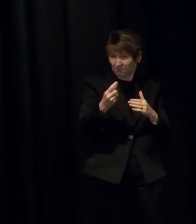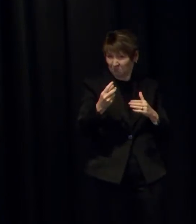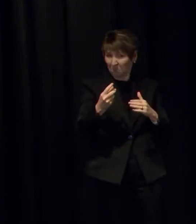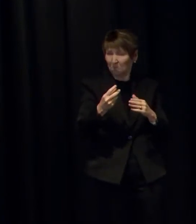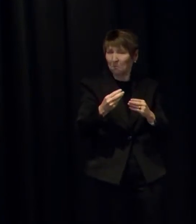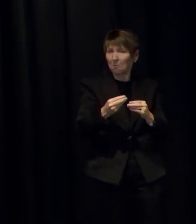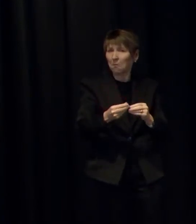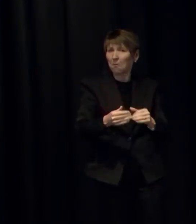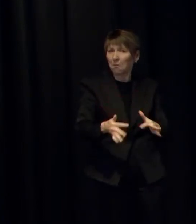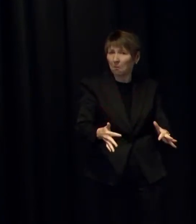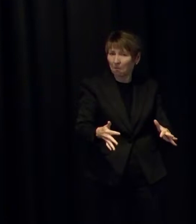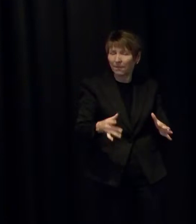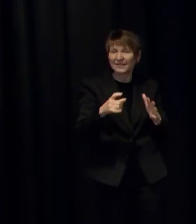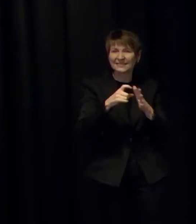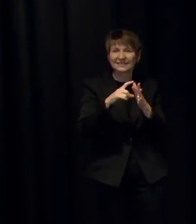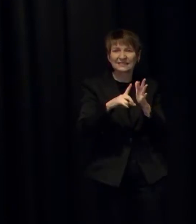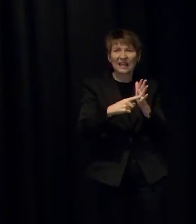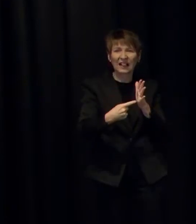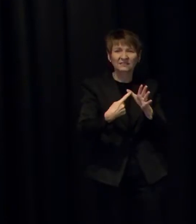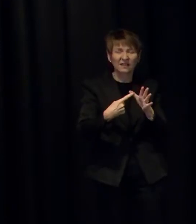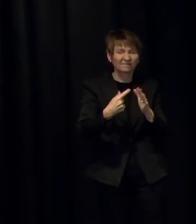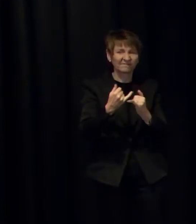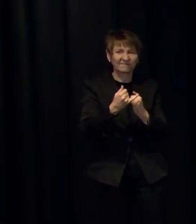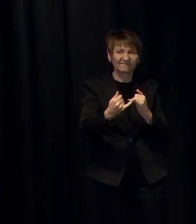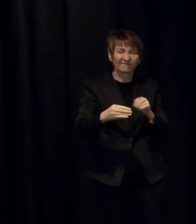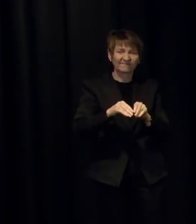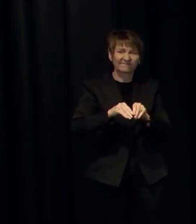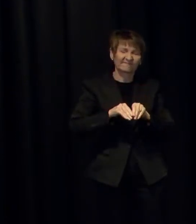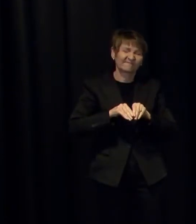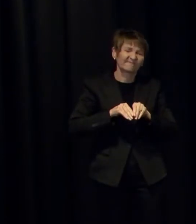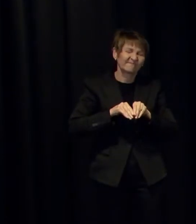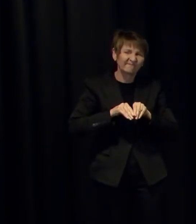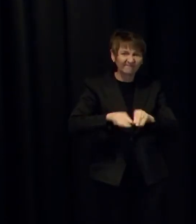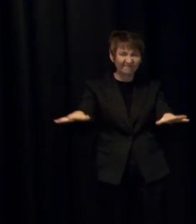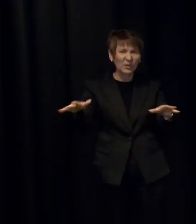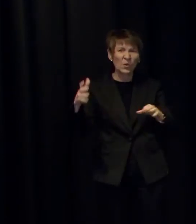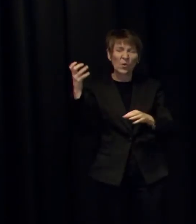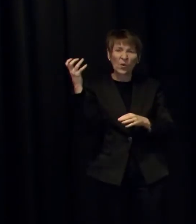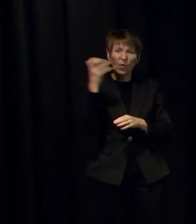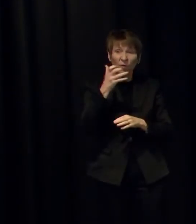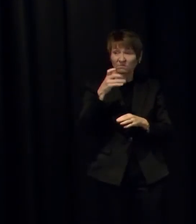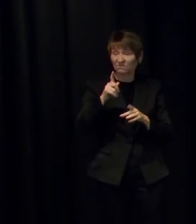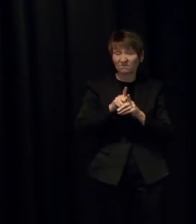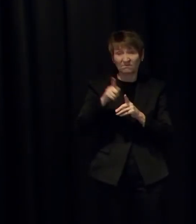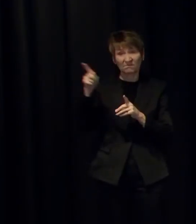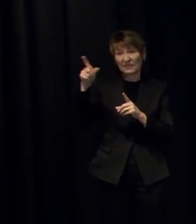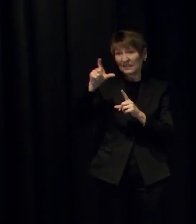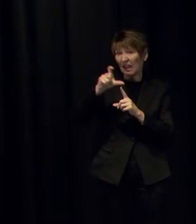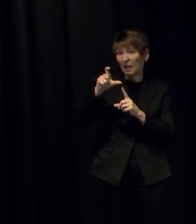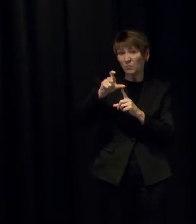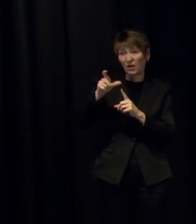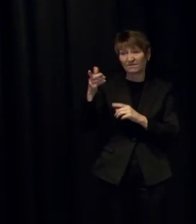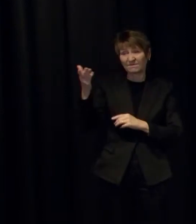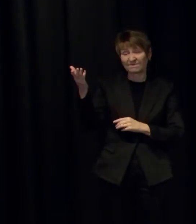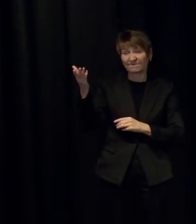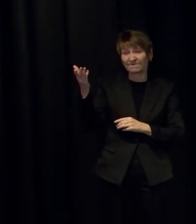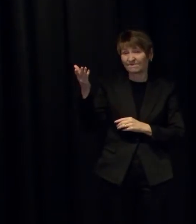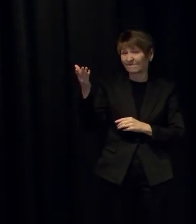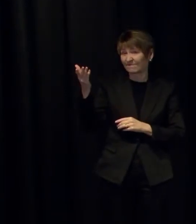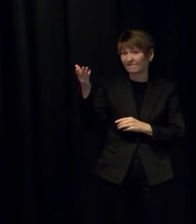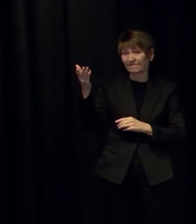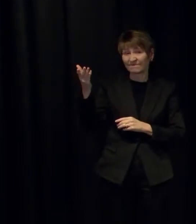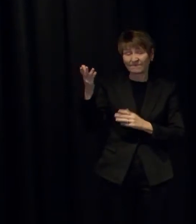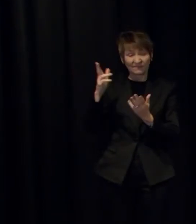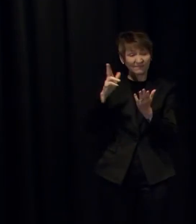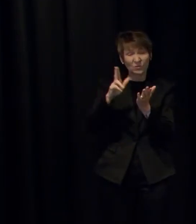just hugely transmissible virus. ACT couldn't do it. New